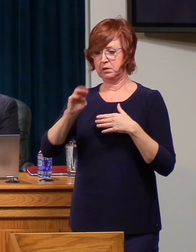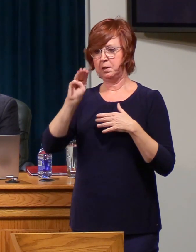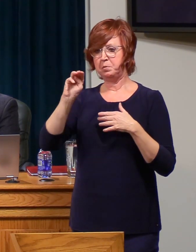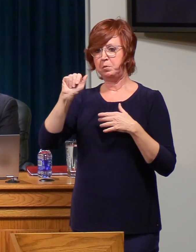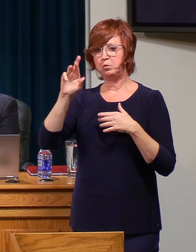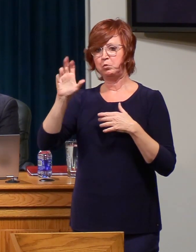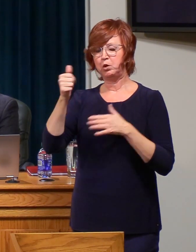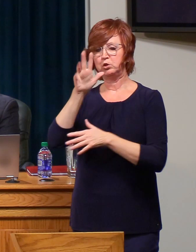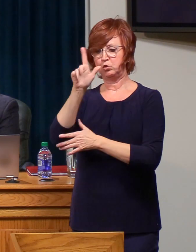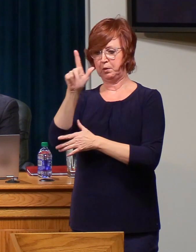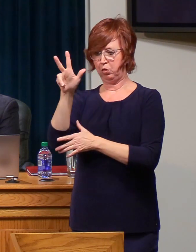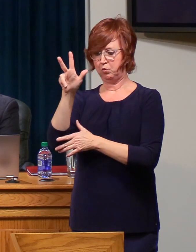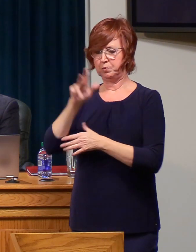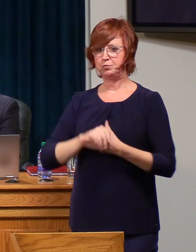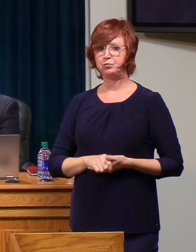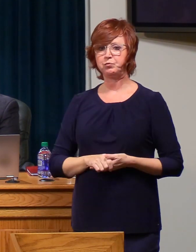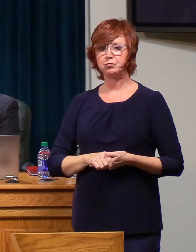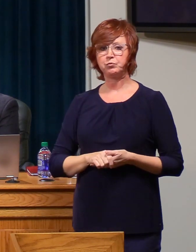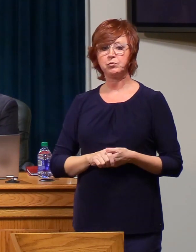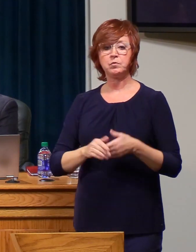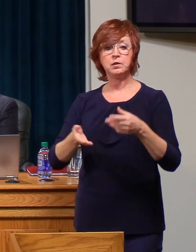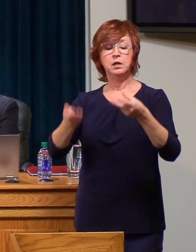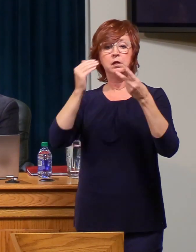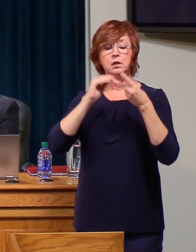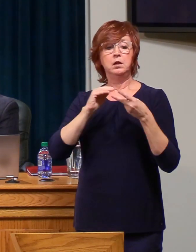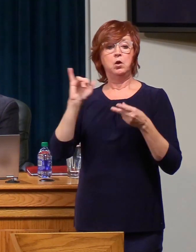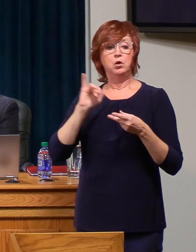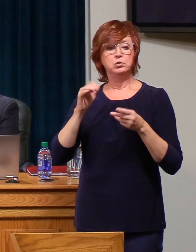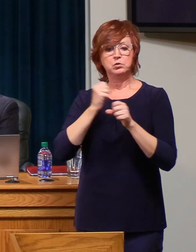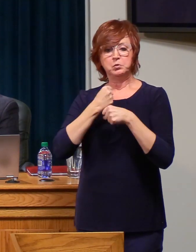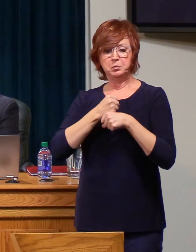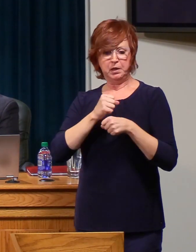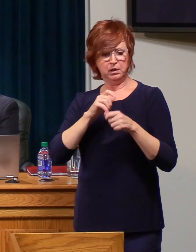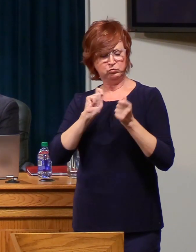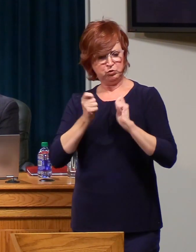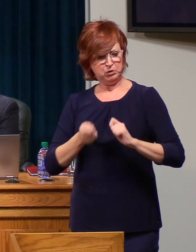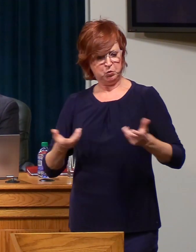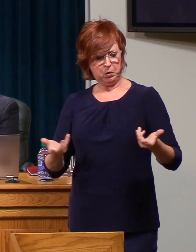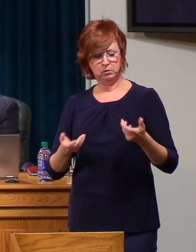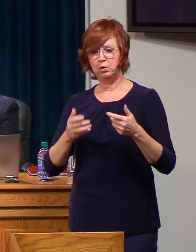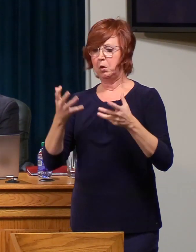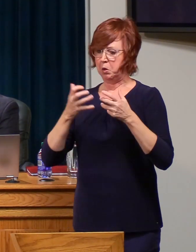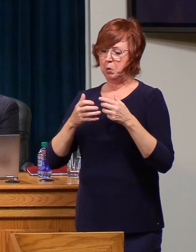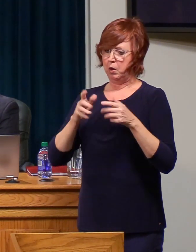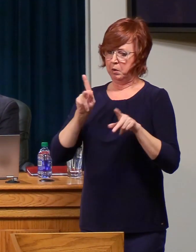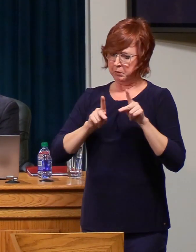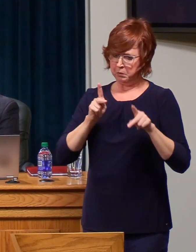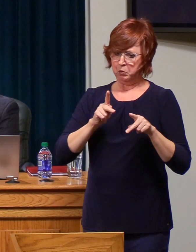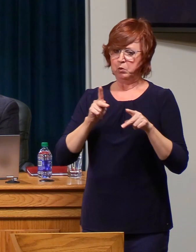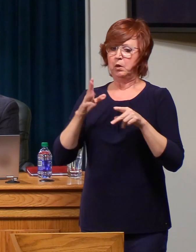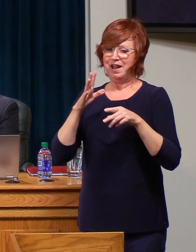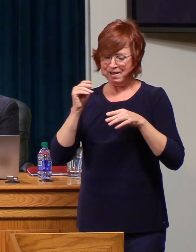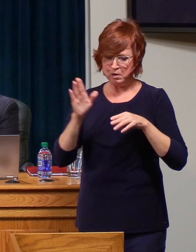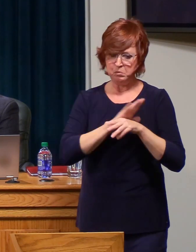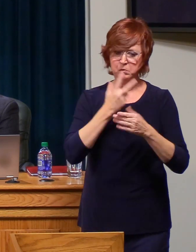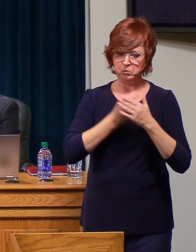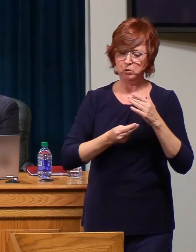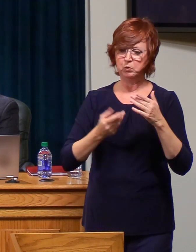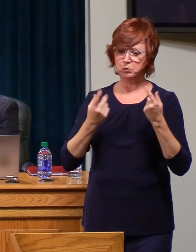We're also making changes to ensure businesses and individuals are able to free up as much financial resources as